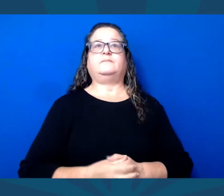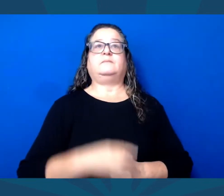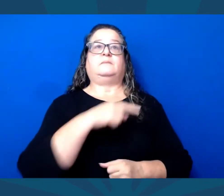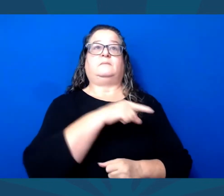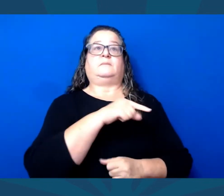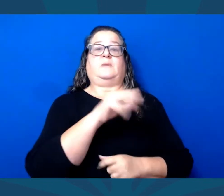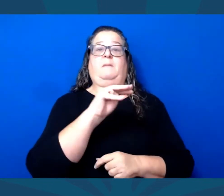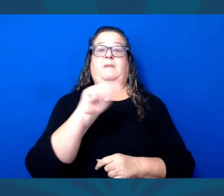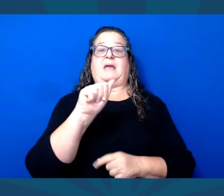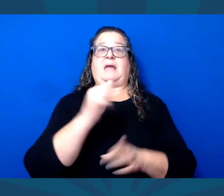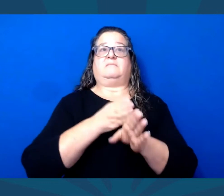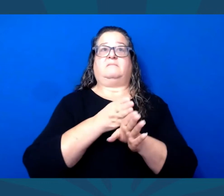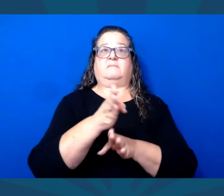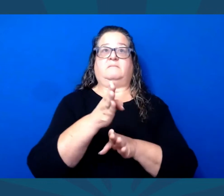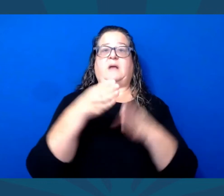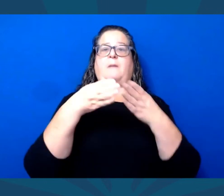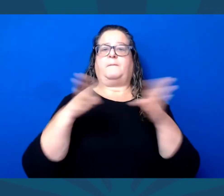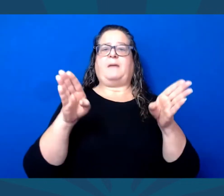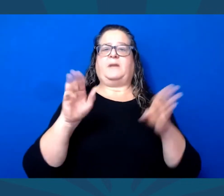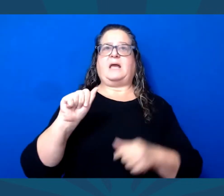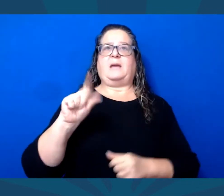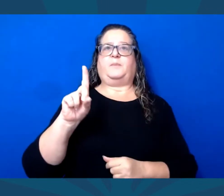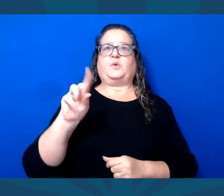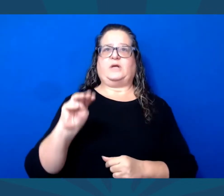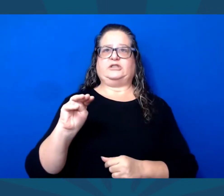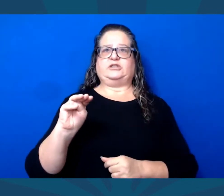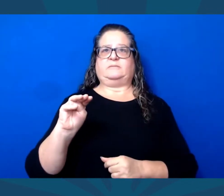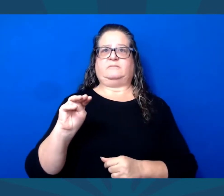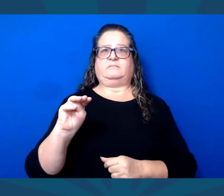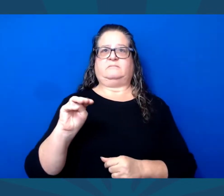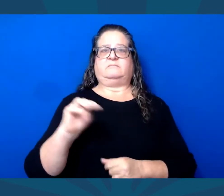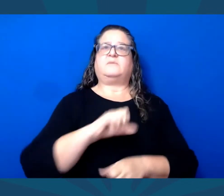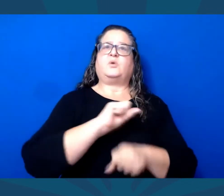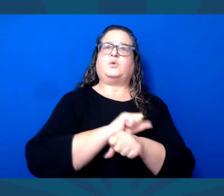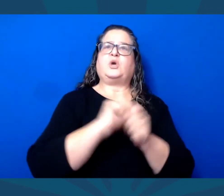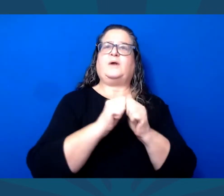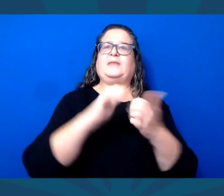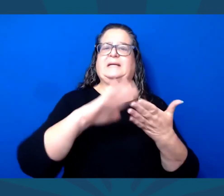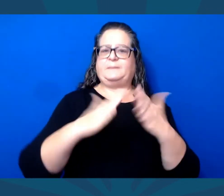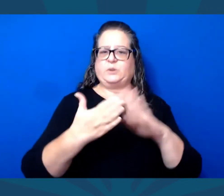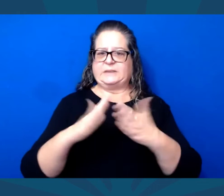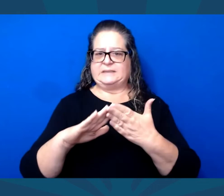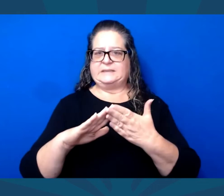She earned her master's in public administration to serve these communities.